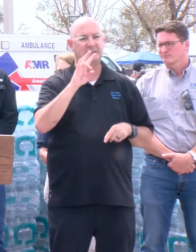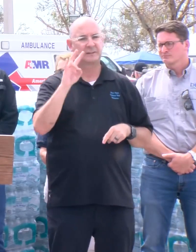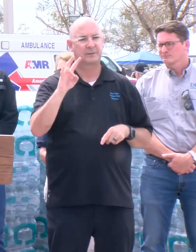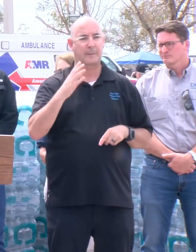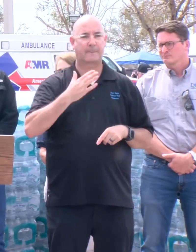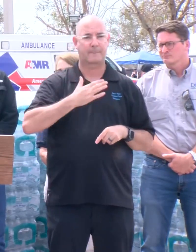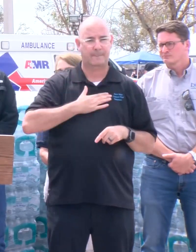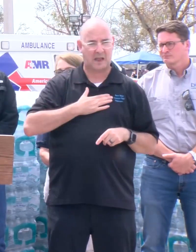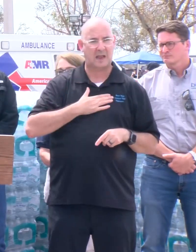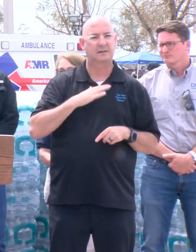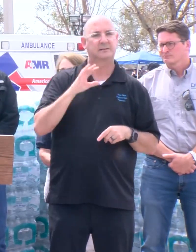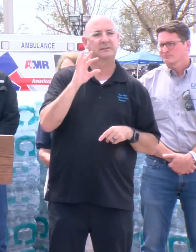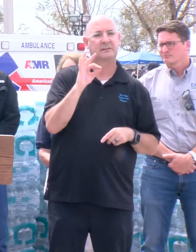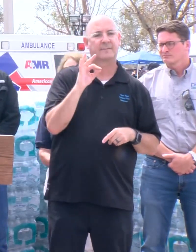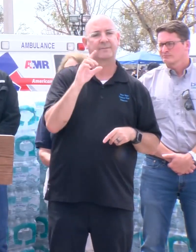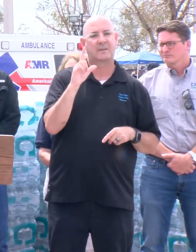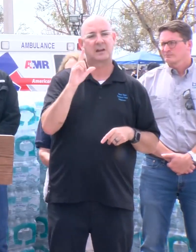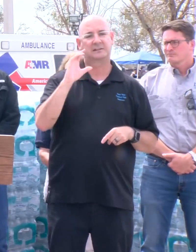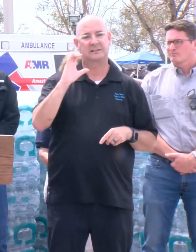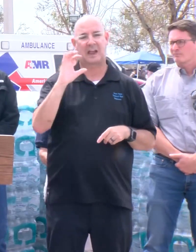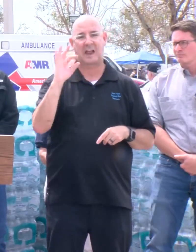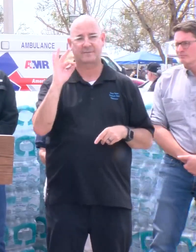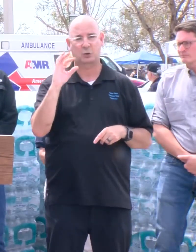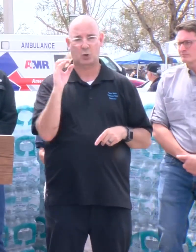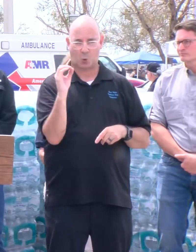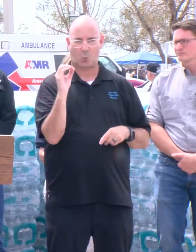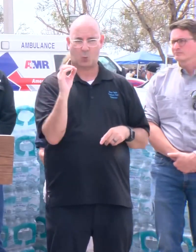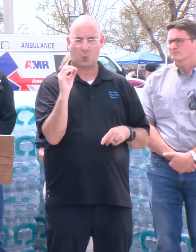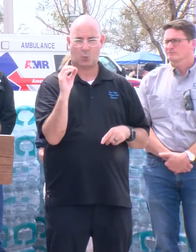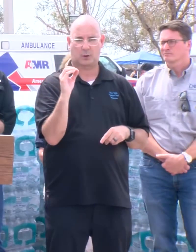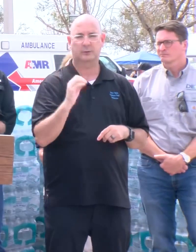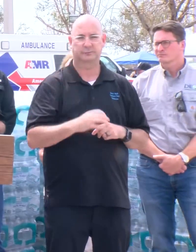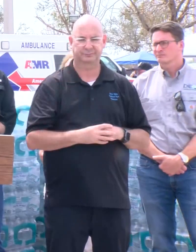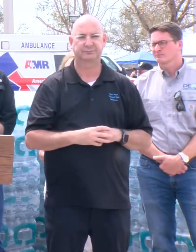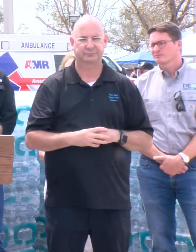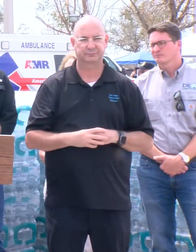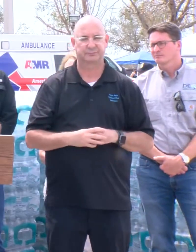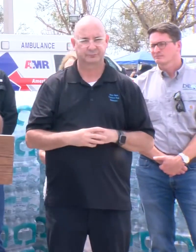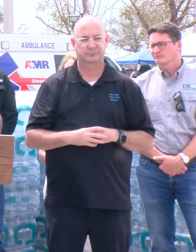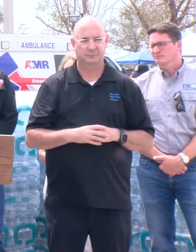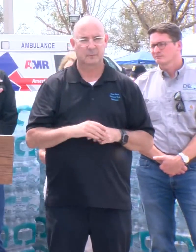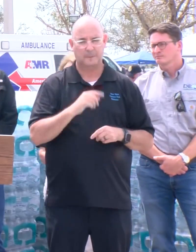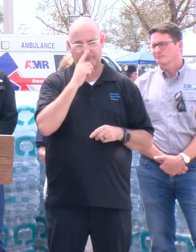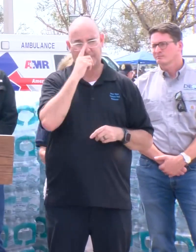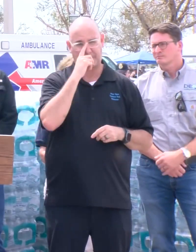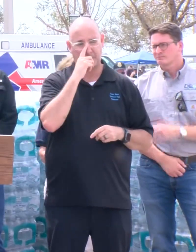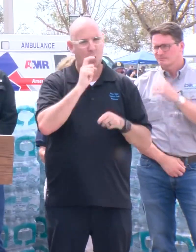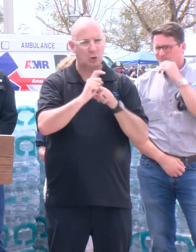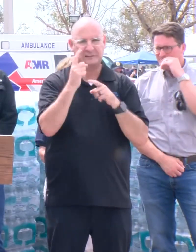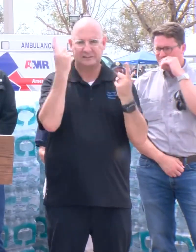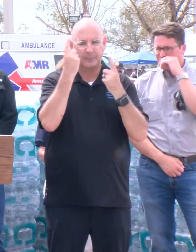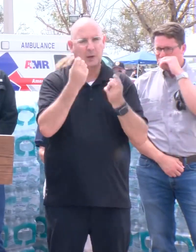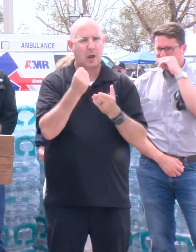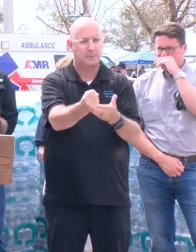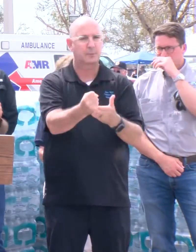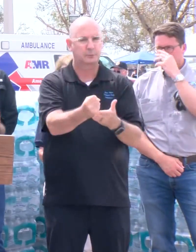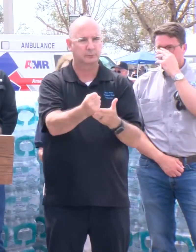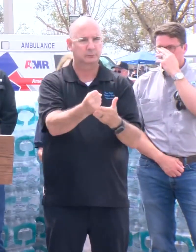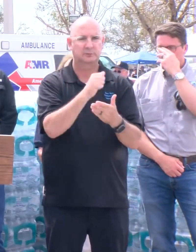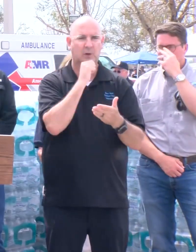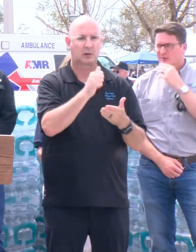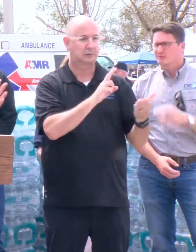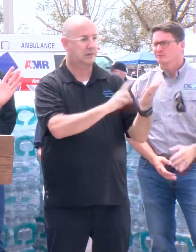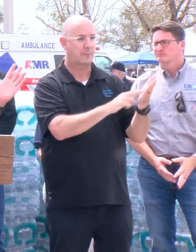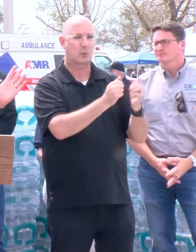your first call to one of those three, we will help you. Don't sign up for anybody to help you with your claim right now. I'm going to give you an example. Let's say you're going to